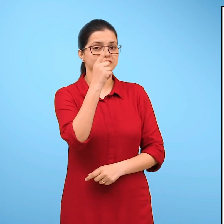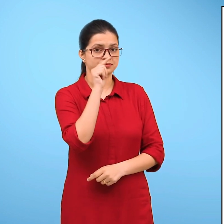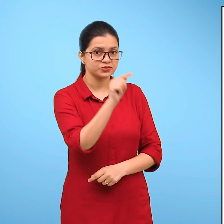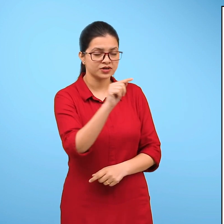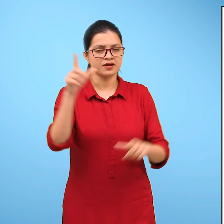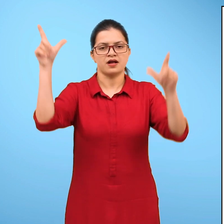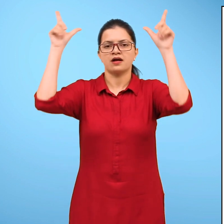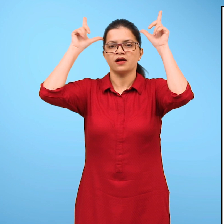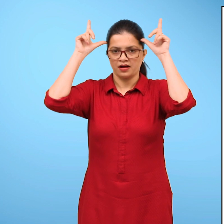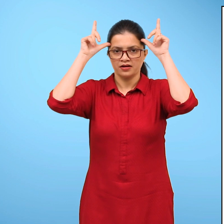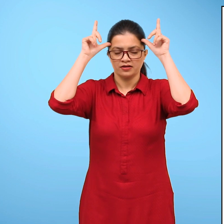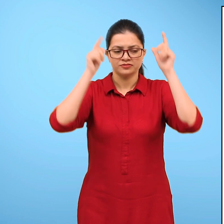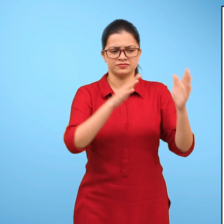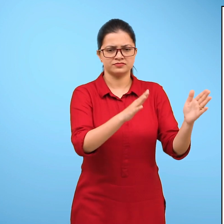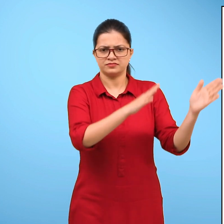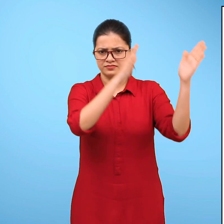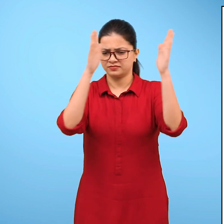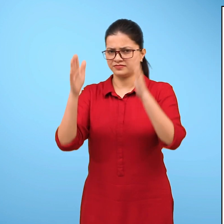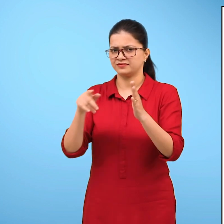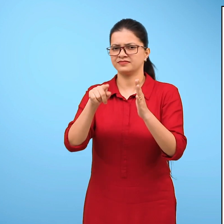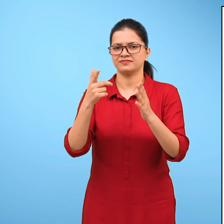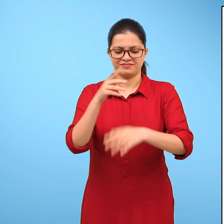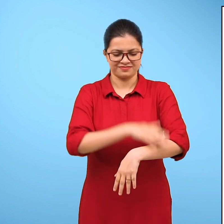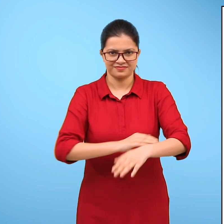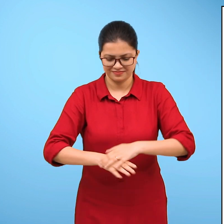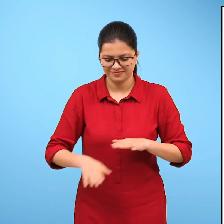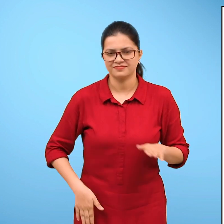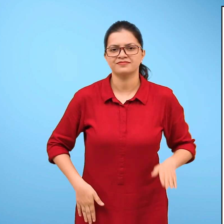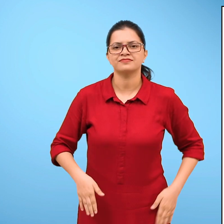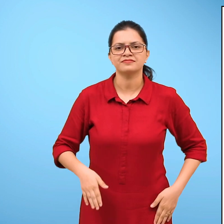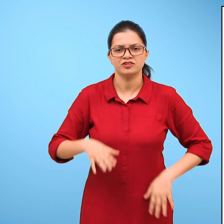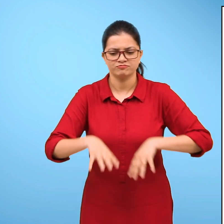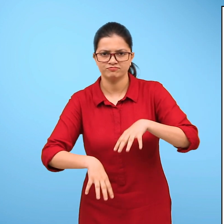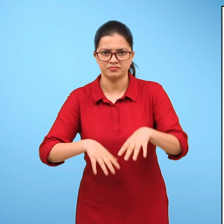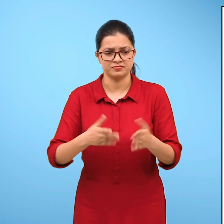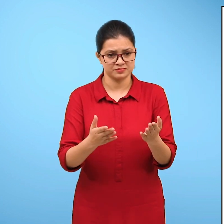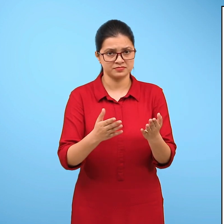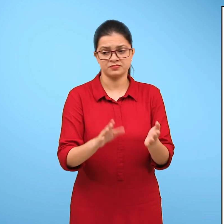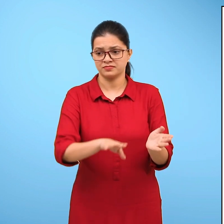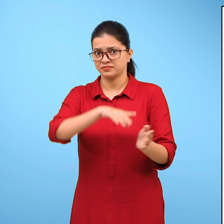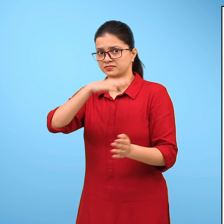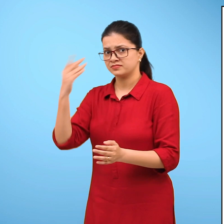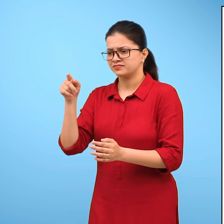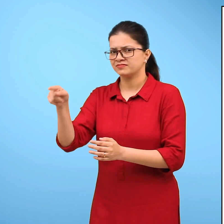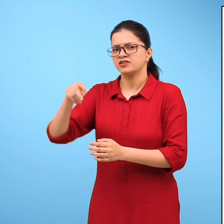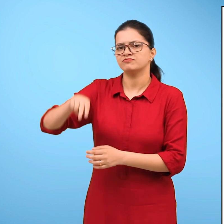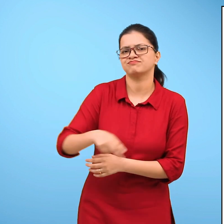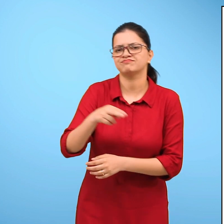Cow. Body part used for moving from place to place, legs. How does the animal